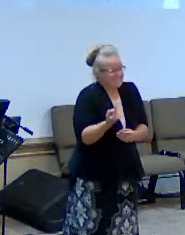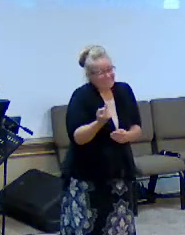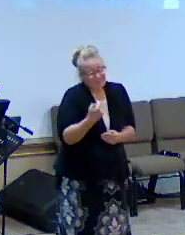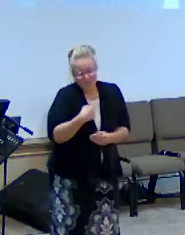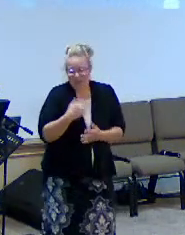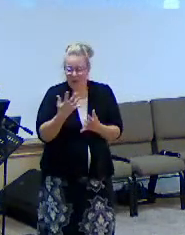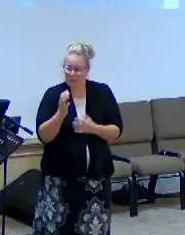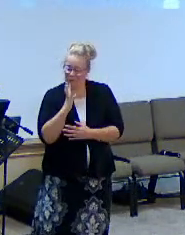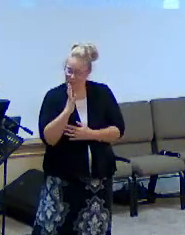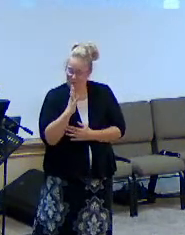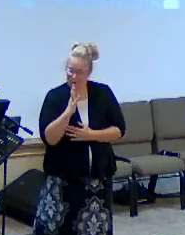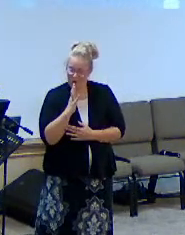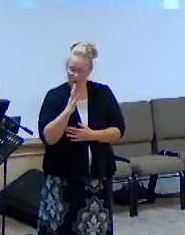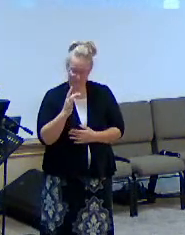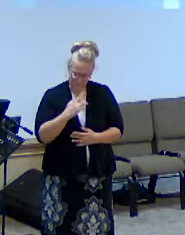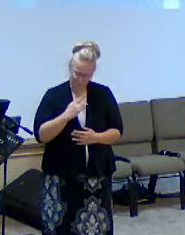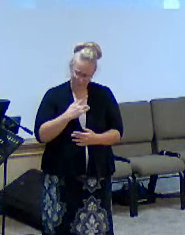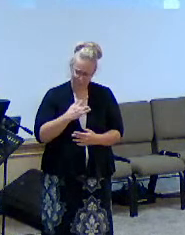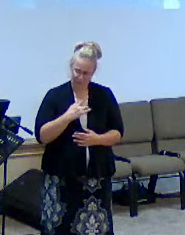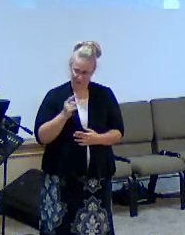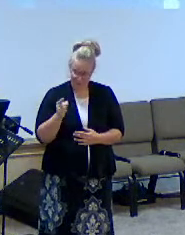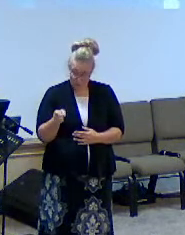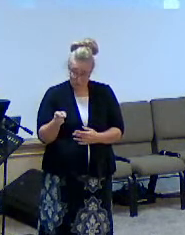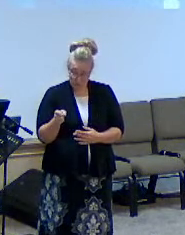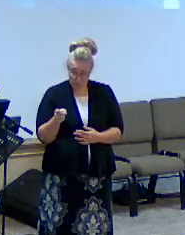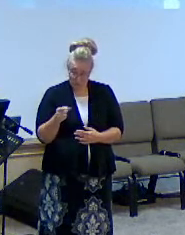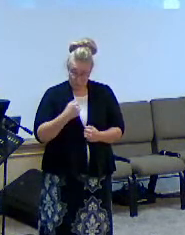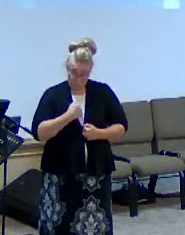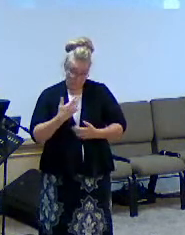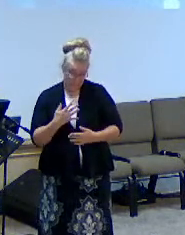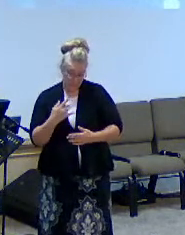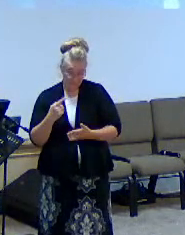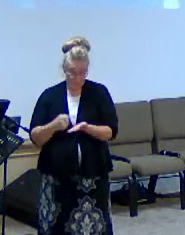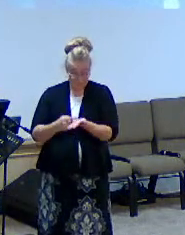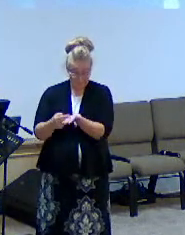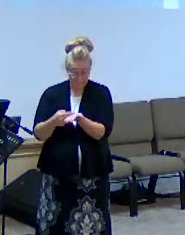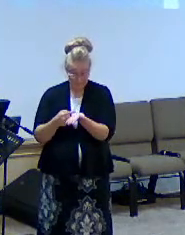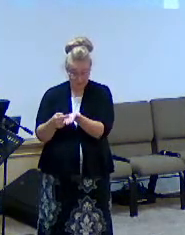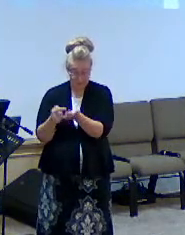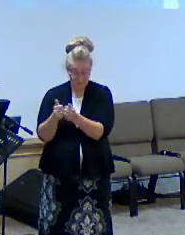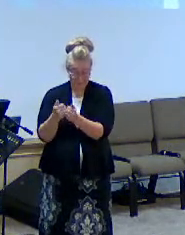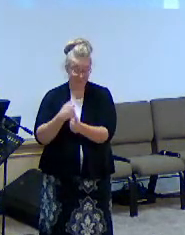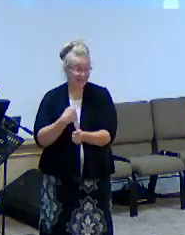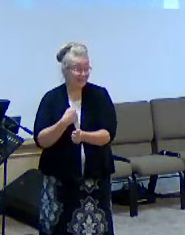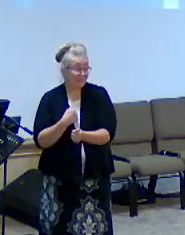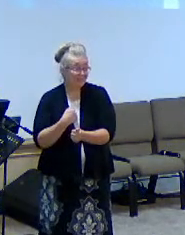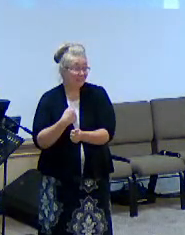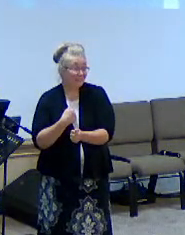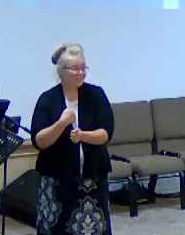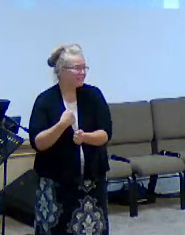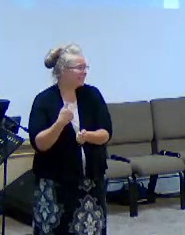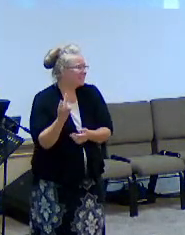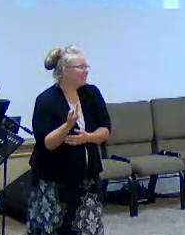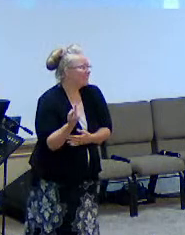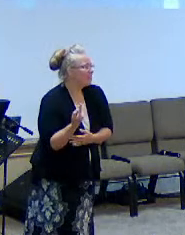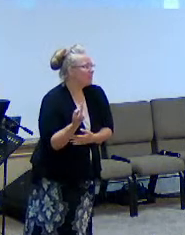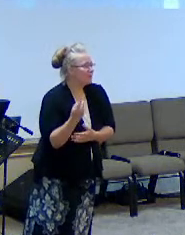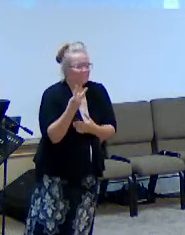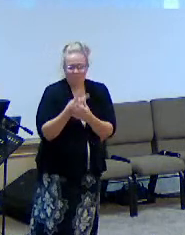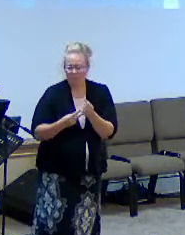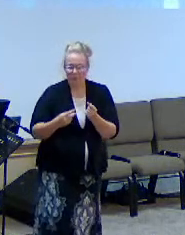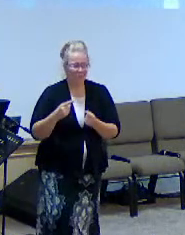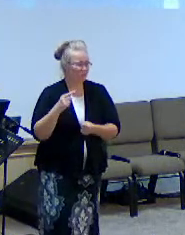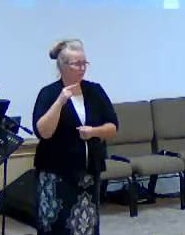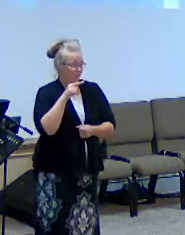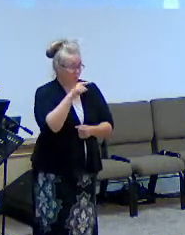There's some pressing on my heart. And would you be willing to discuss this with me? And it can be something that both of you guys have a